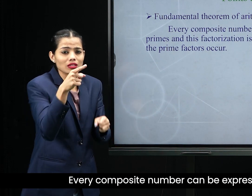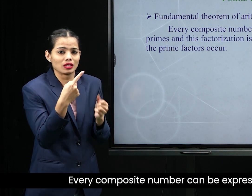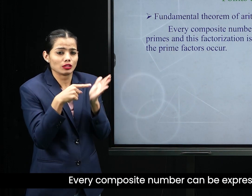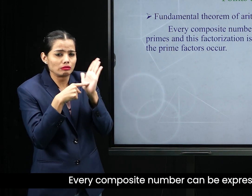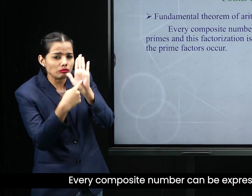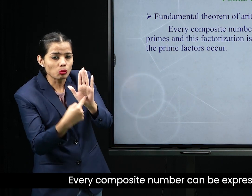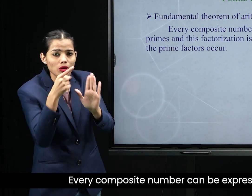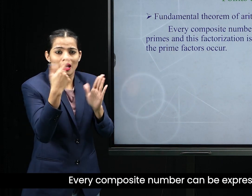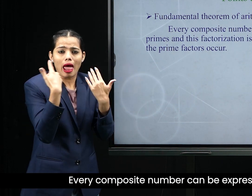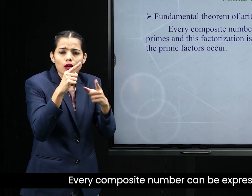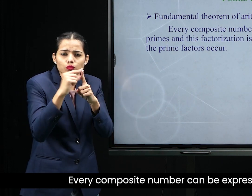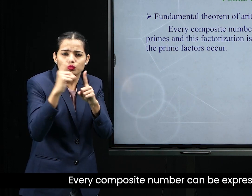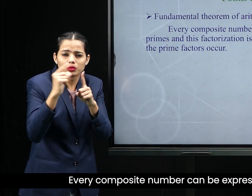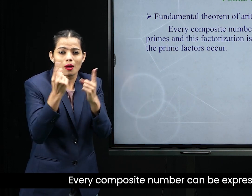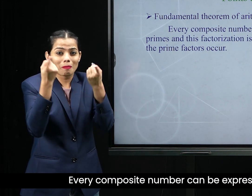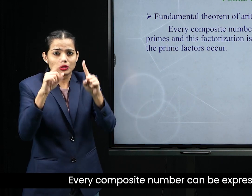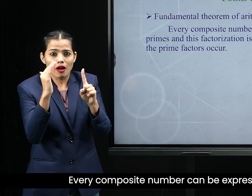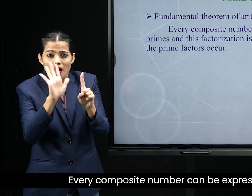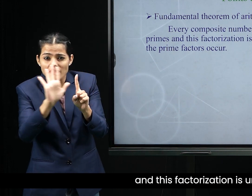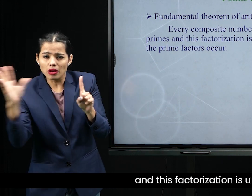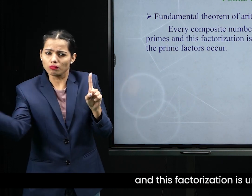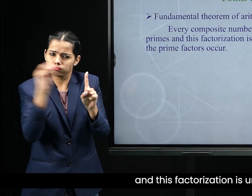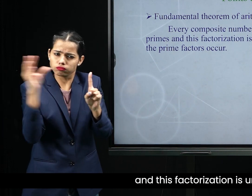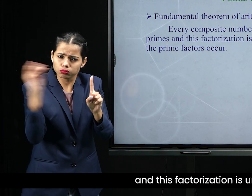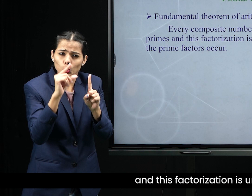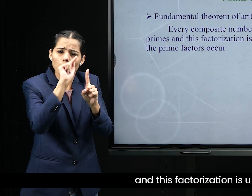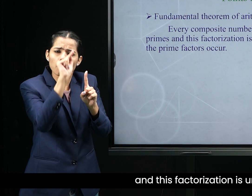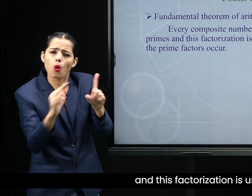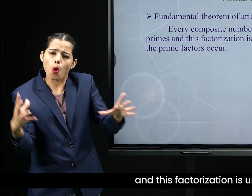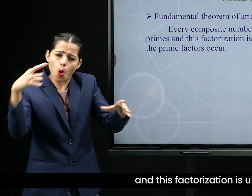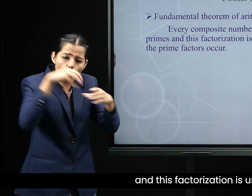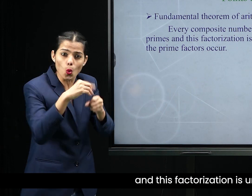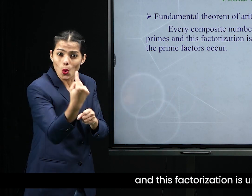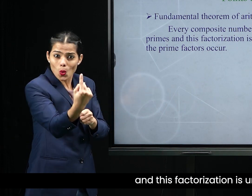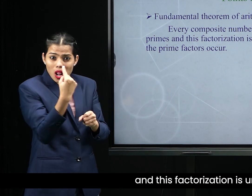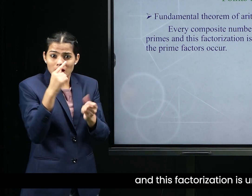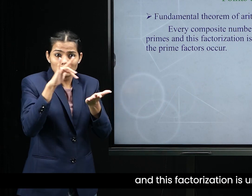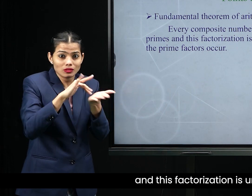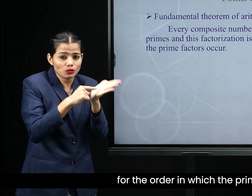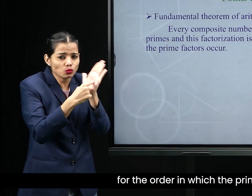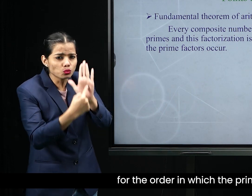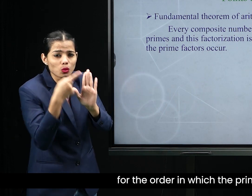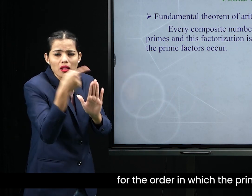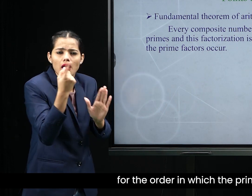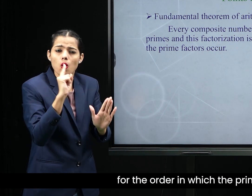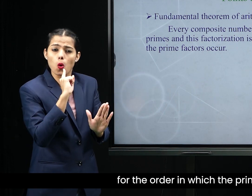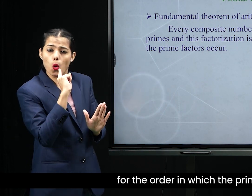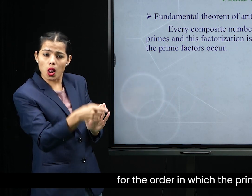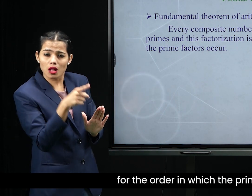be expressed as a product of primes, and this factorization is unique except for the order in which the